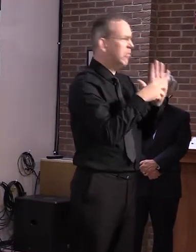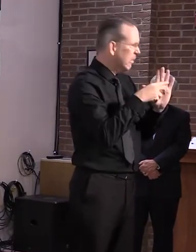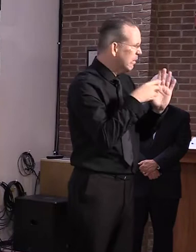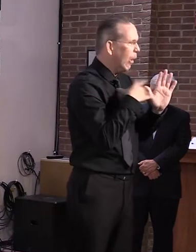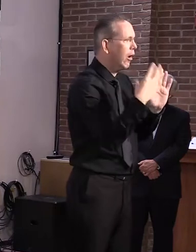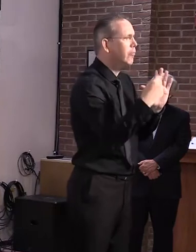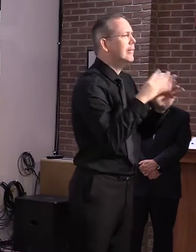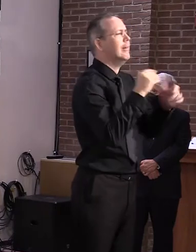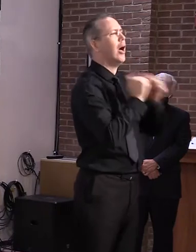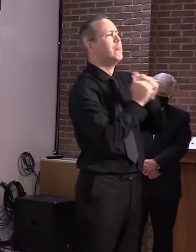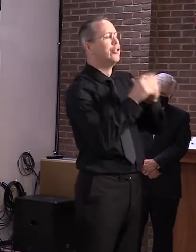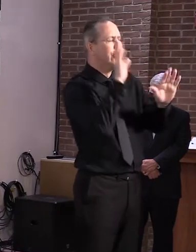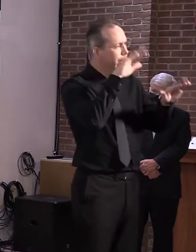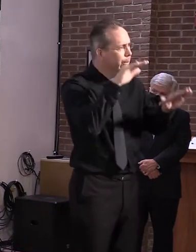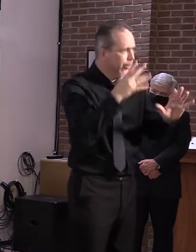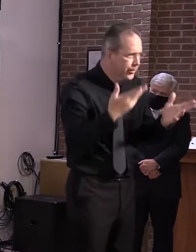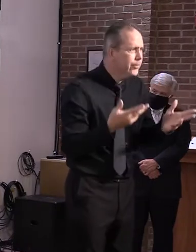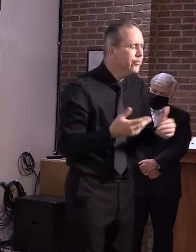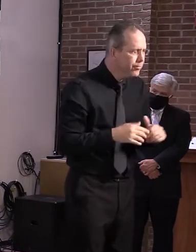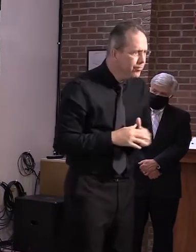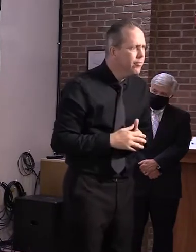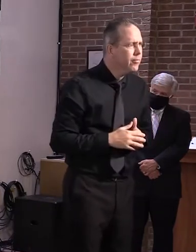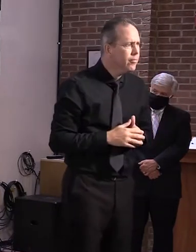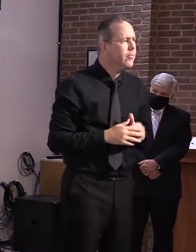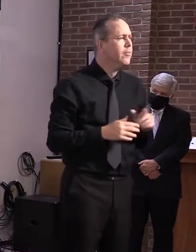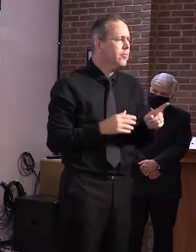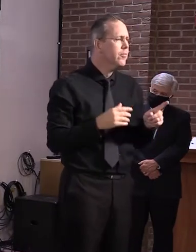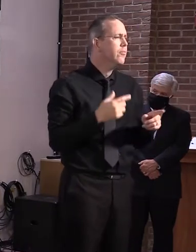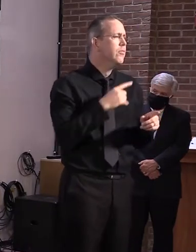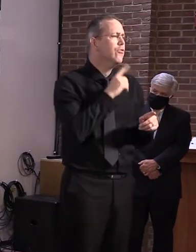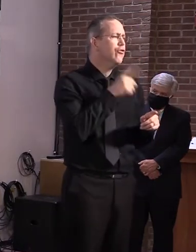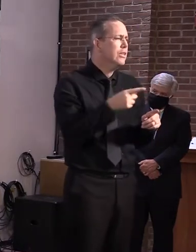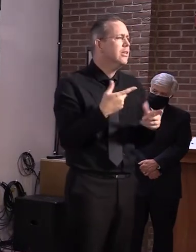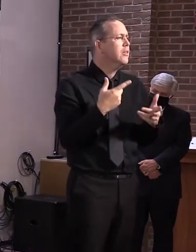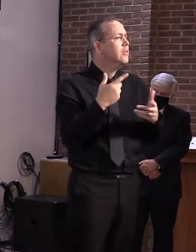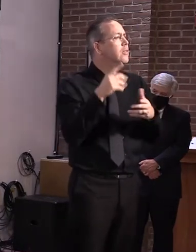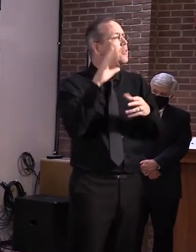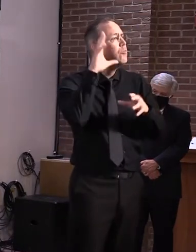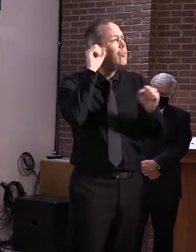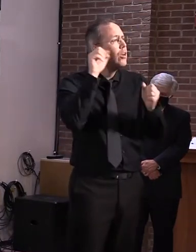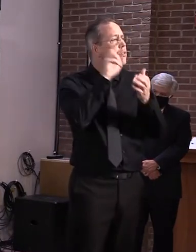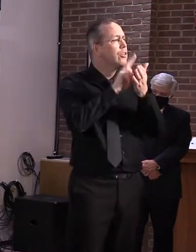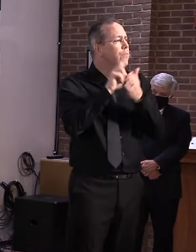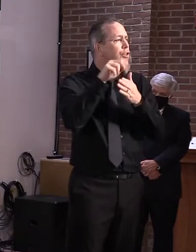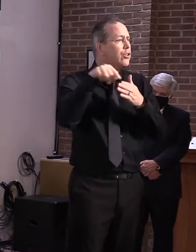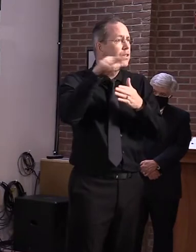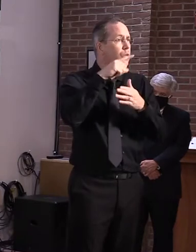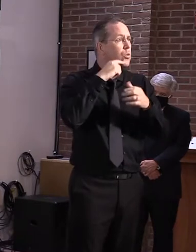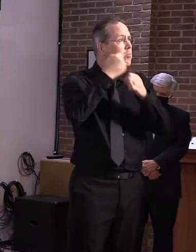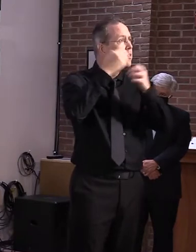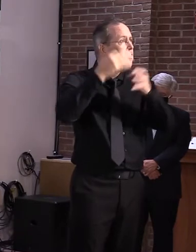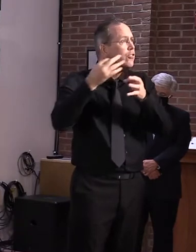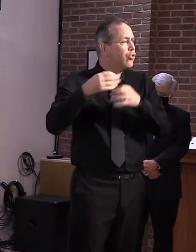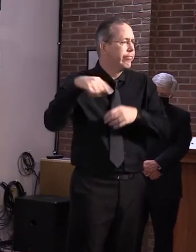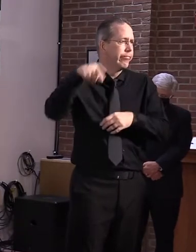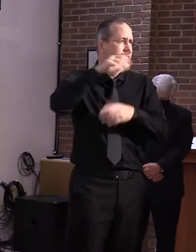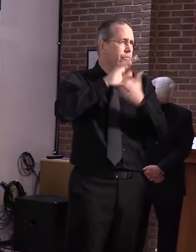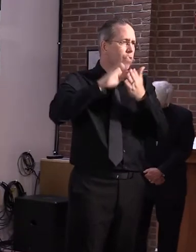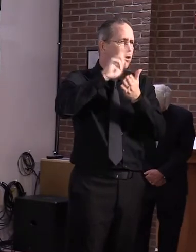colleges, they do a lot of things, guys, but they don't make the rules. And the governor has every right to say to any